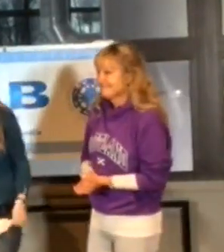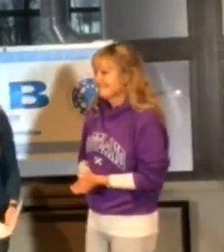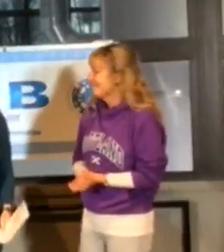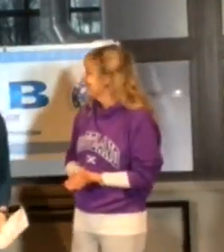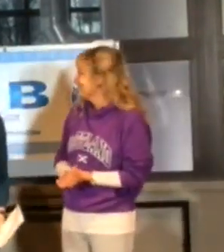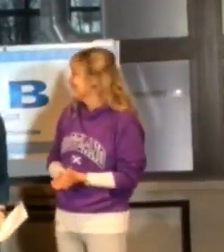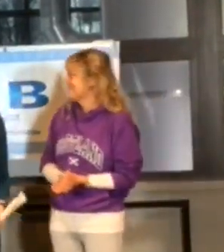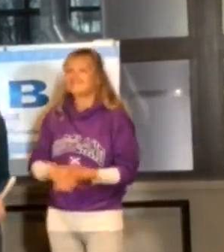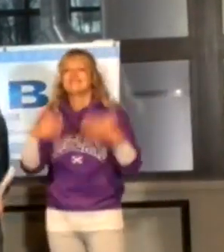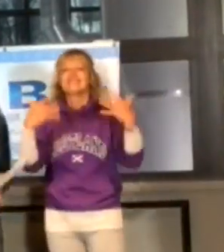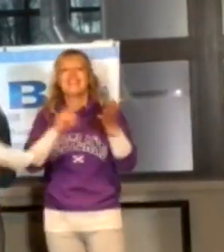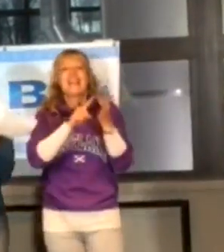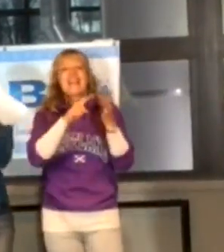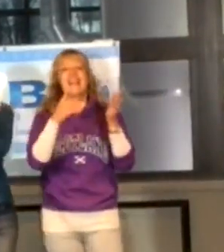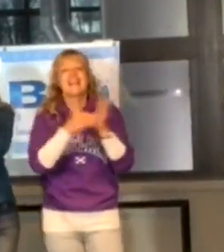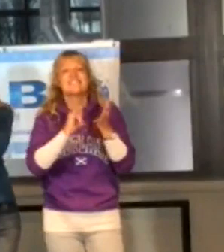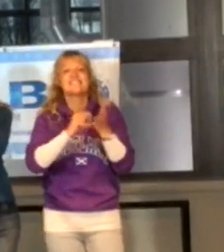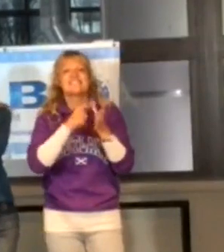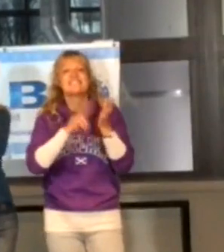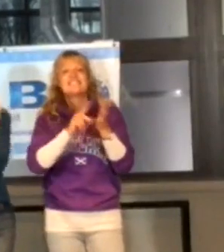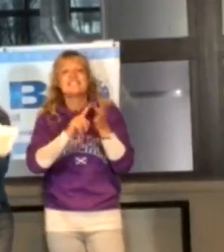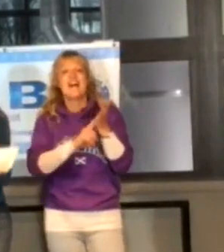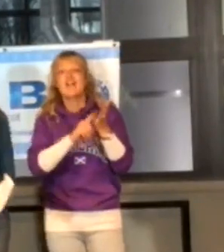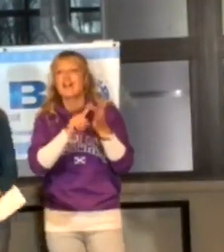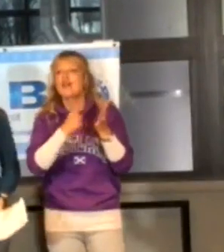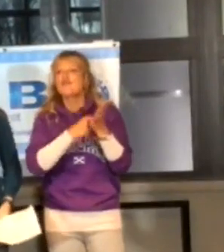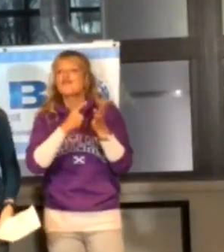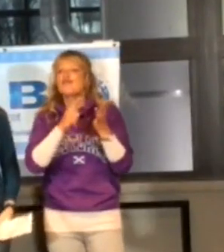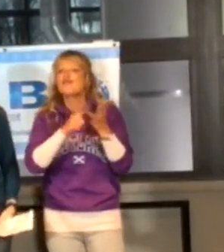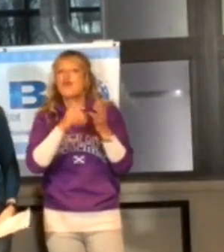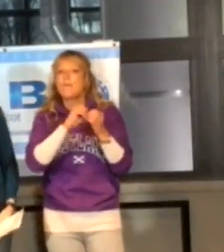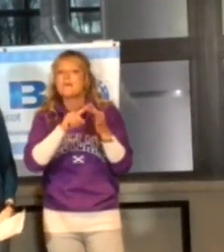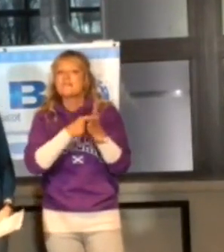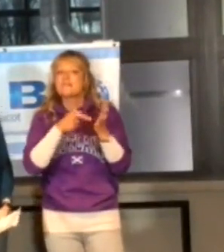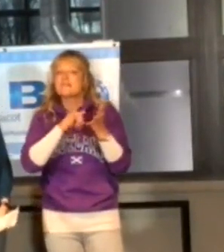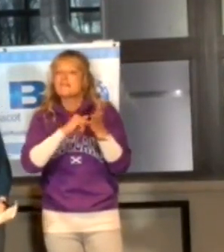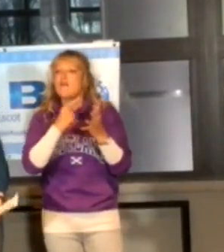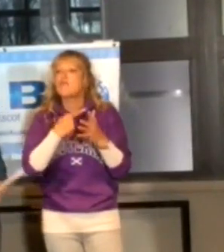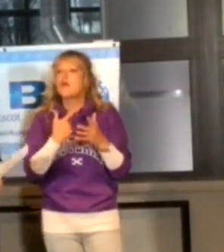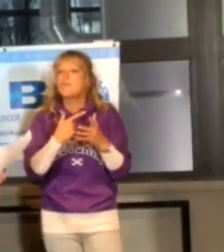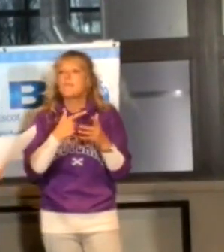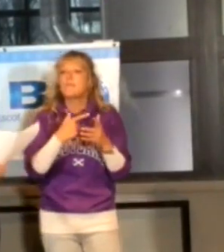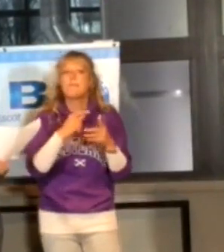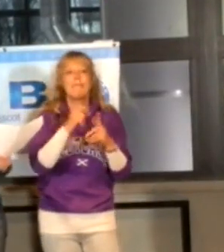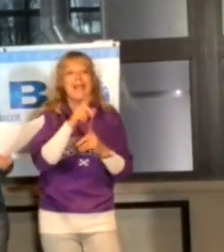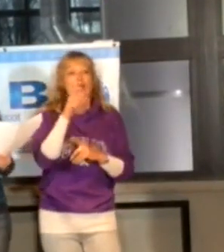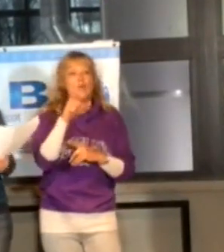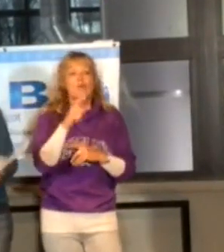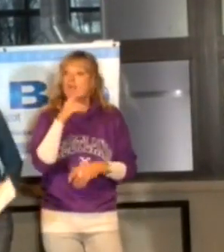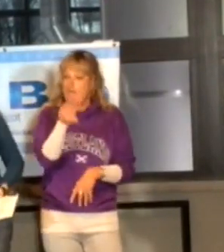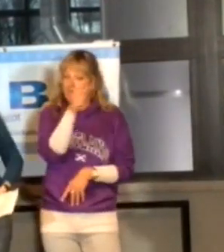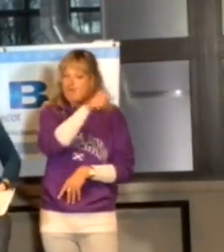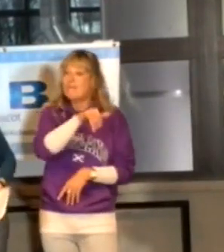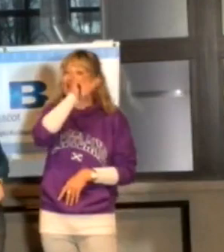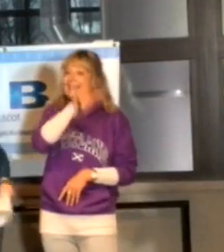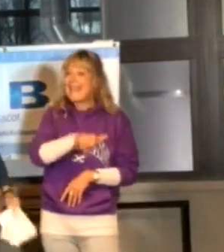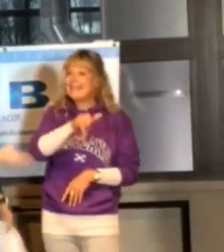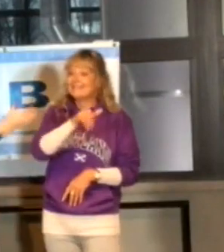Liz Saville Roberts there, Plaid Cymru. Okay, now from Yes Ireland, we have Michael